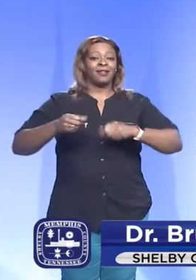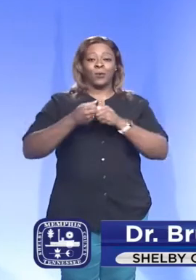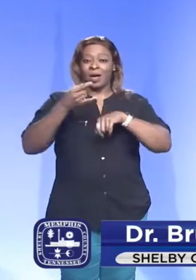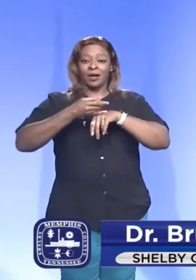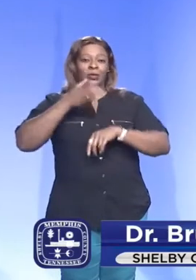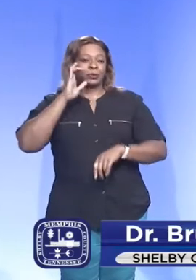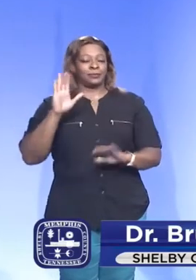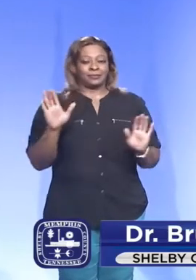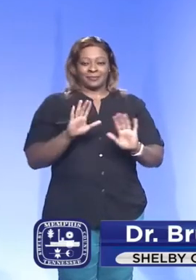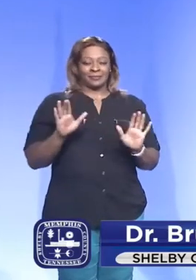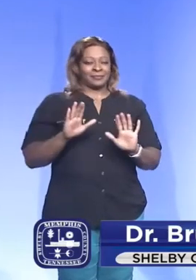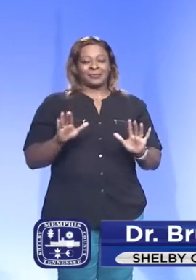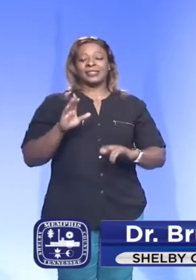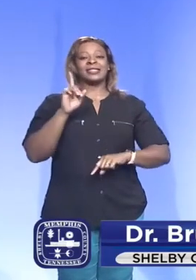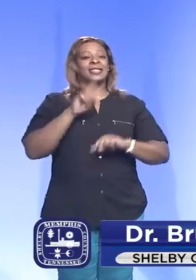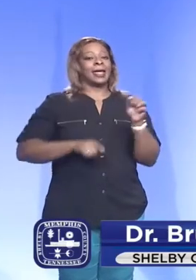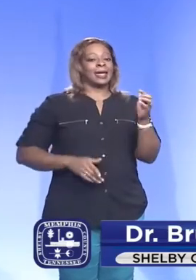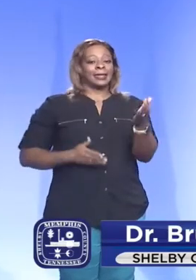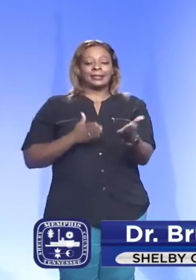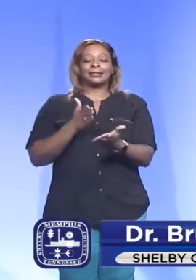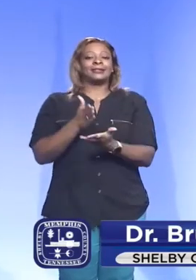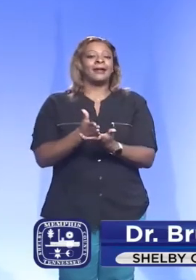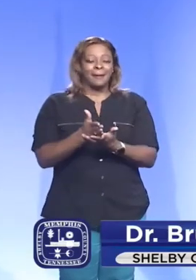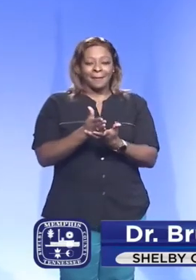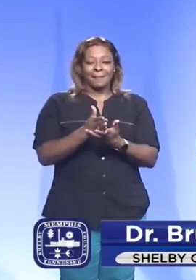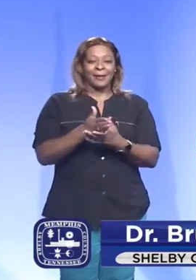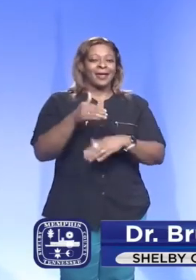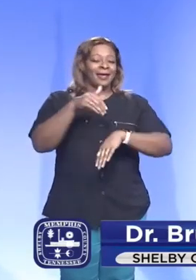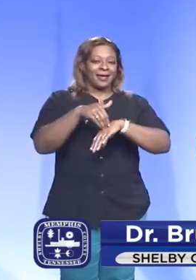The vehicles cannot stop at a